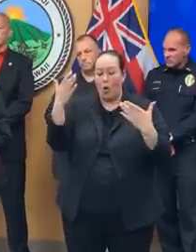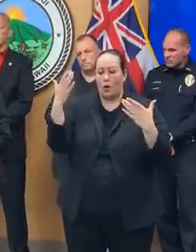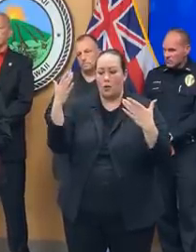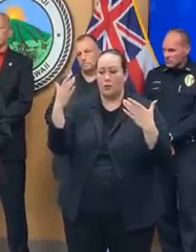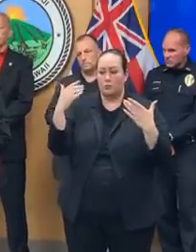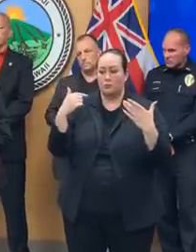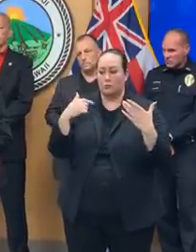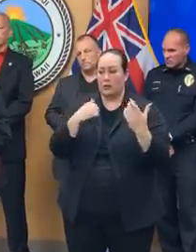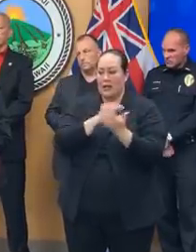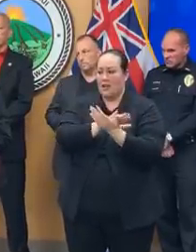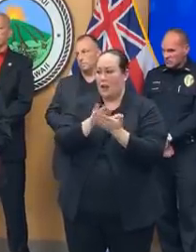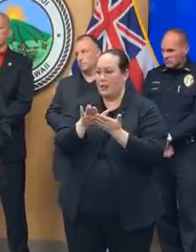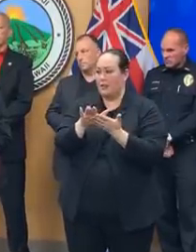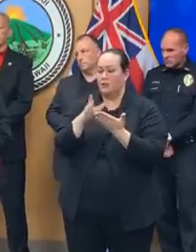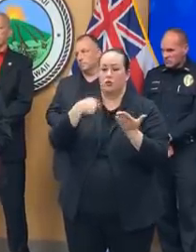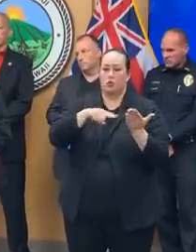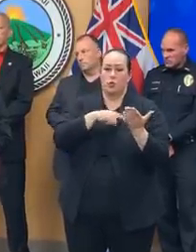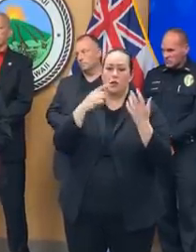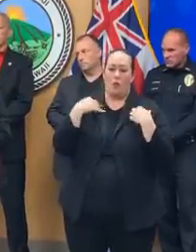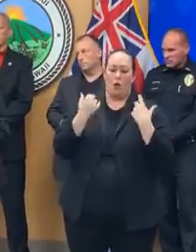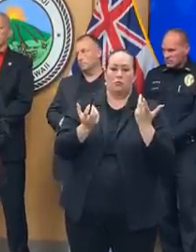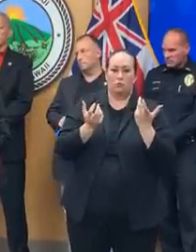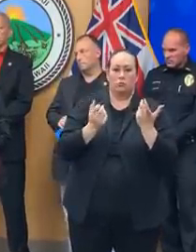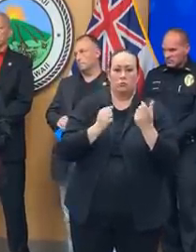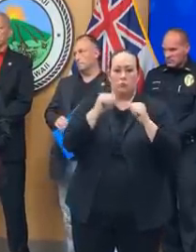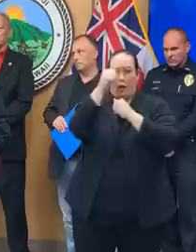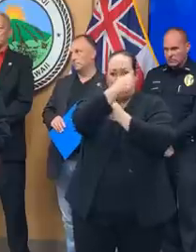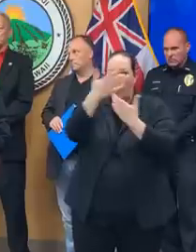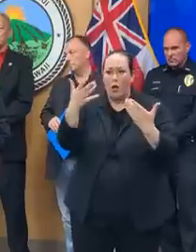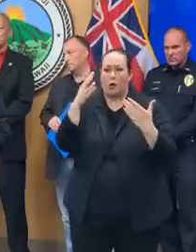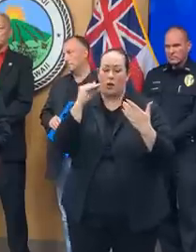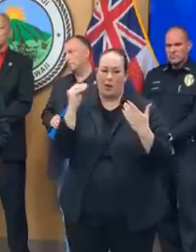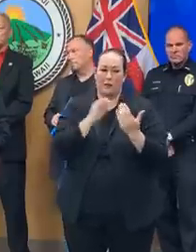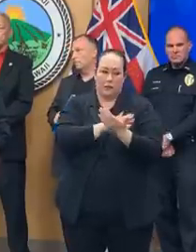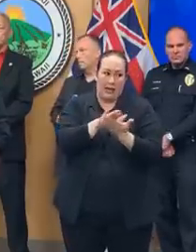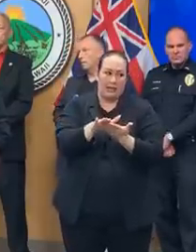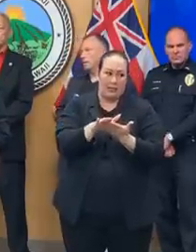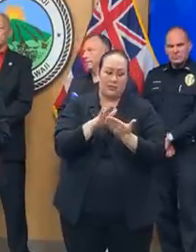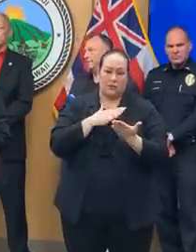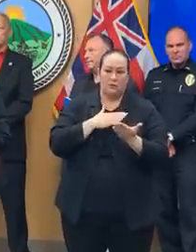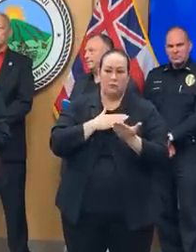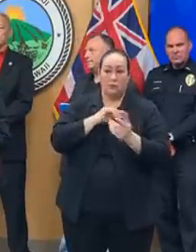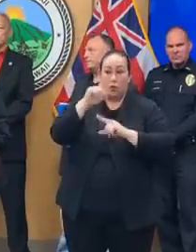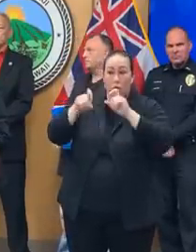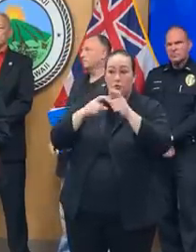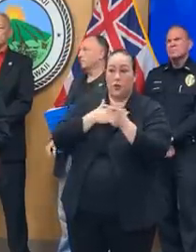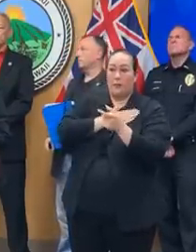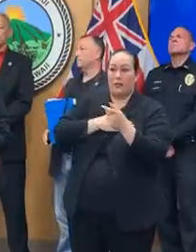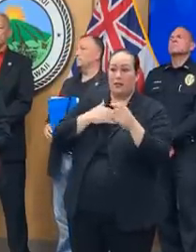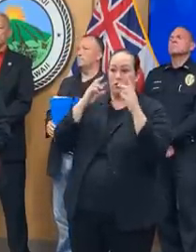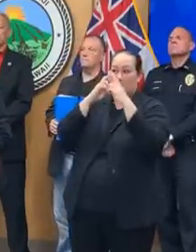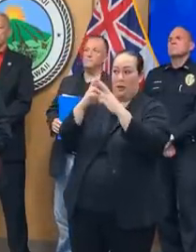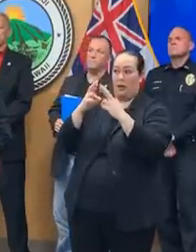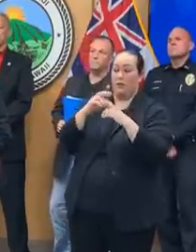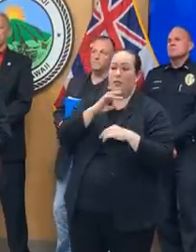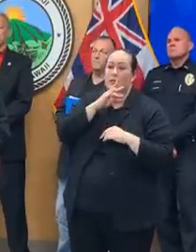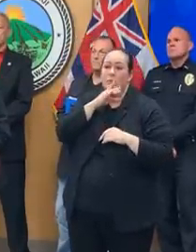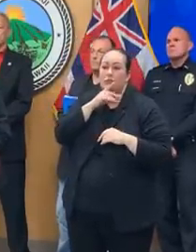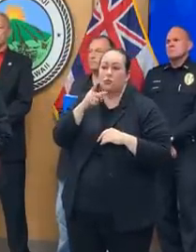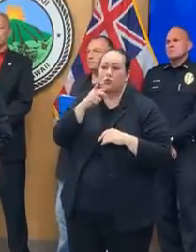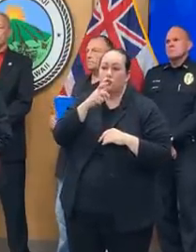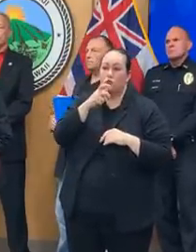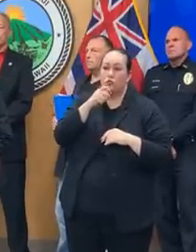all of us to operate under the values of aloha and kindness. So as you're asking the question, please respect the speaker who is